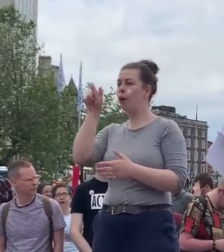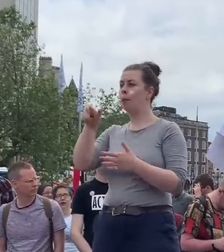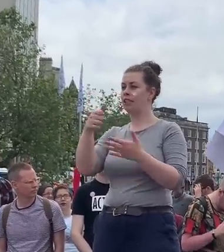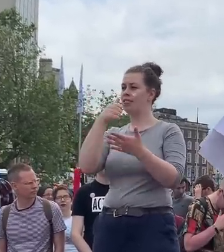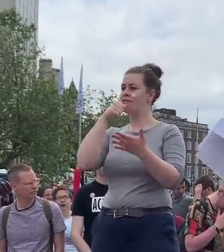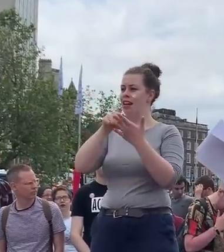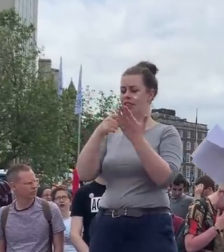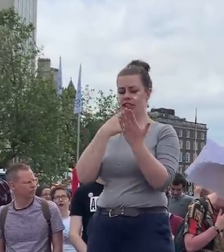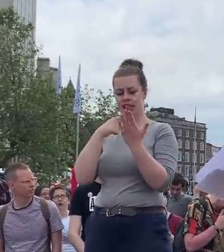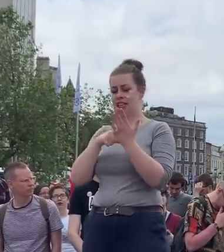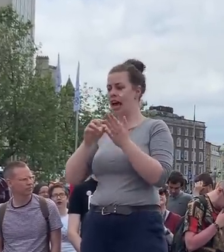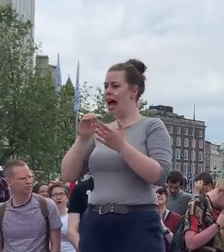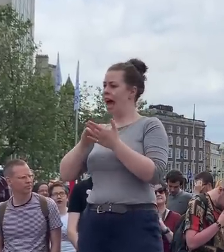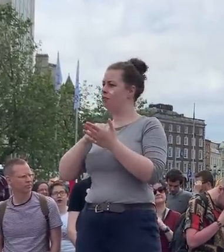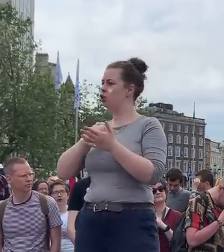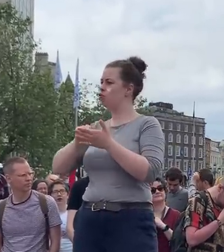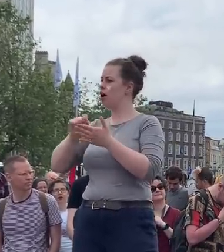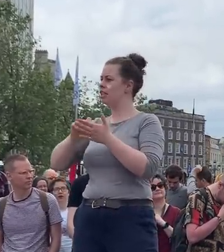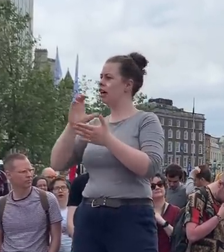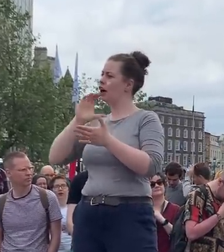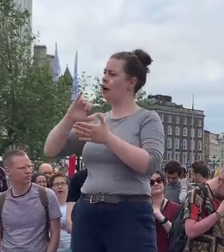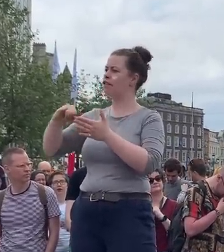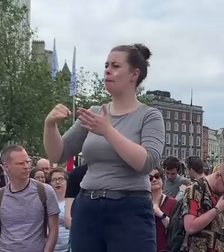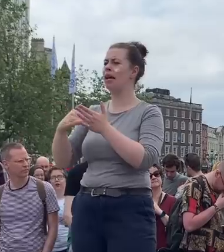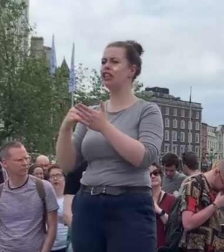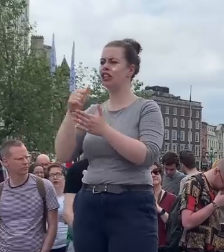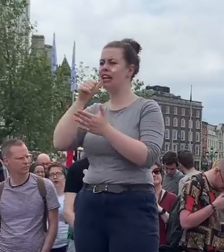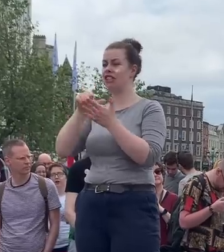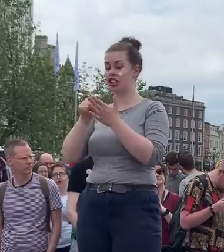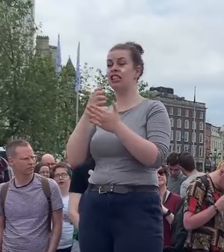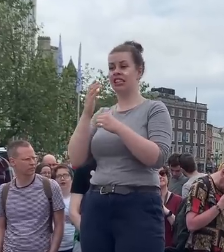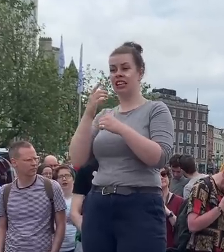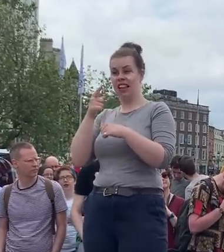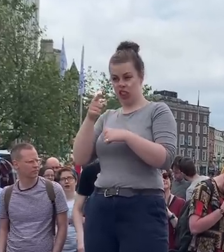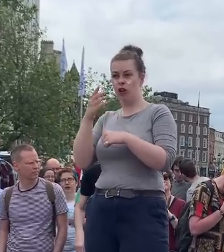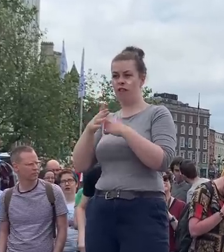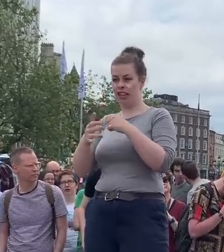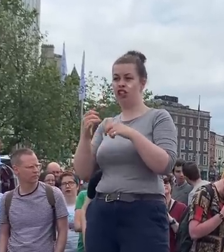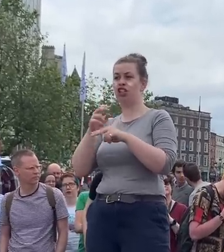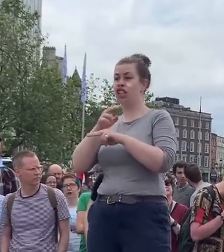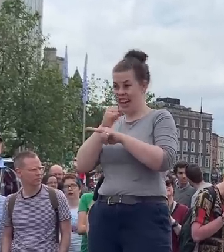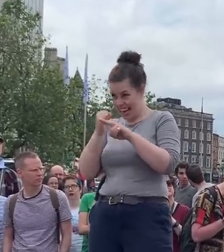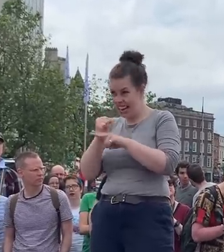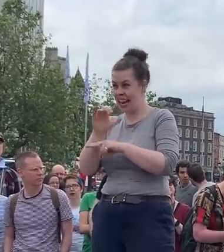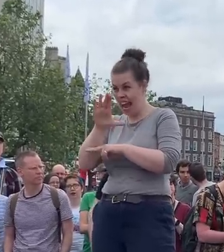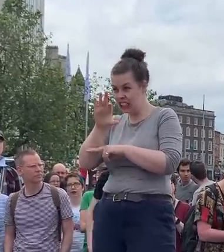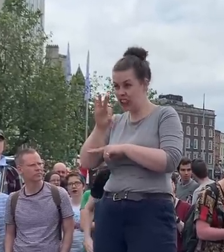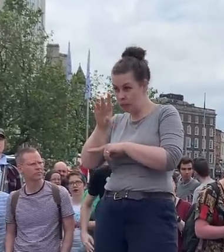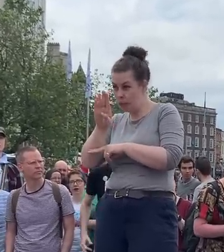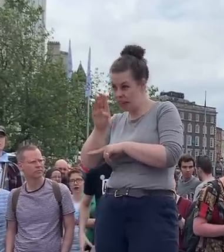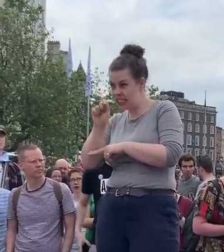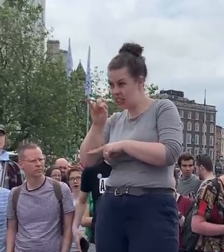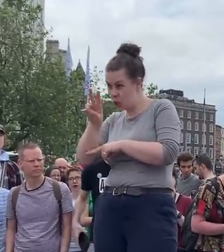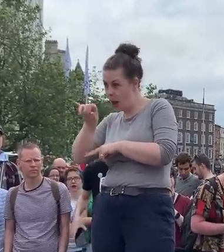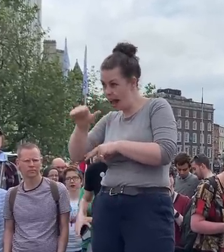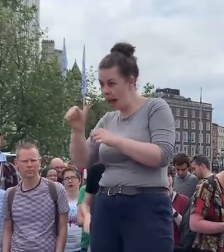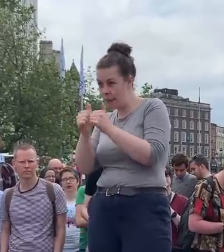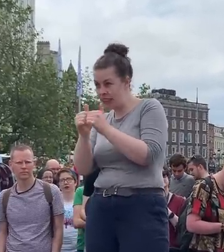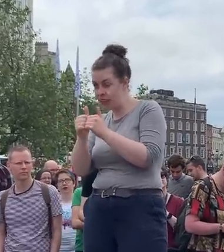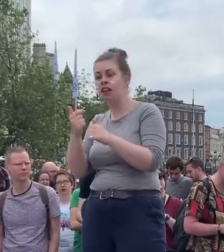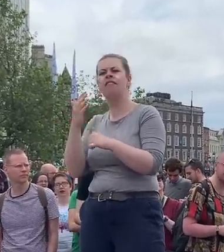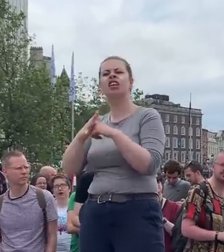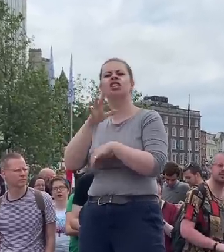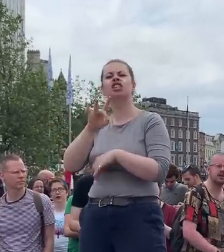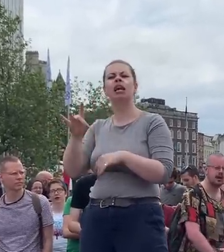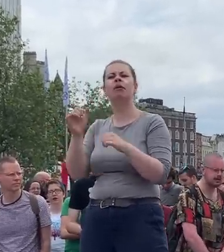write a confirmation letter that the person has participated in our LGBT plus meetings. We had a meeting in Limerick because